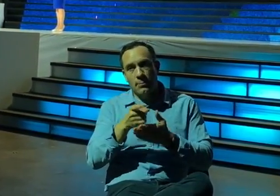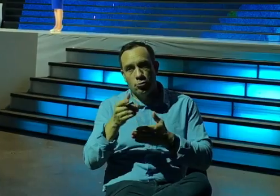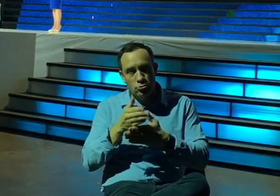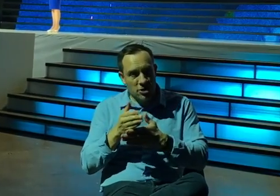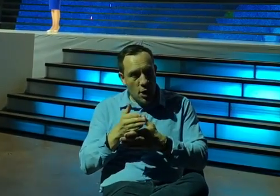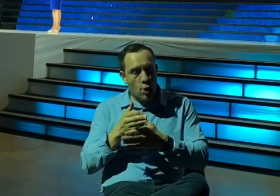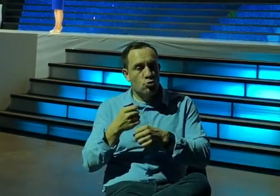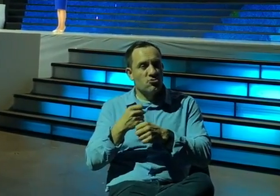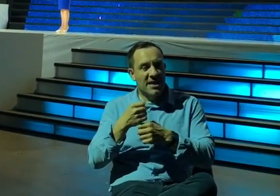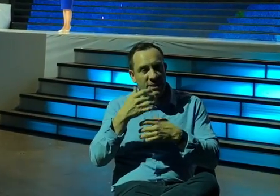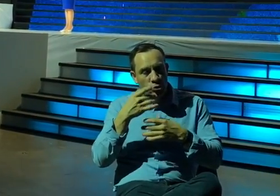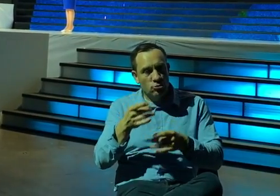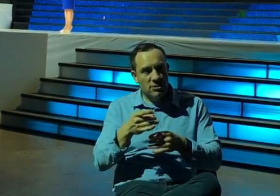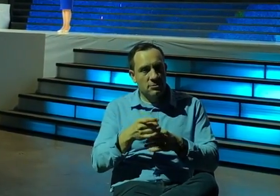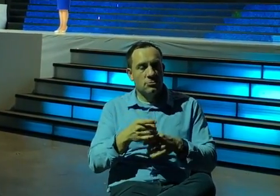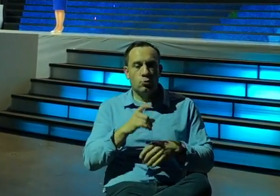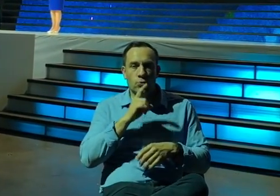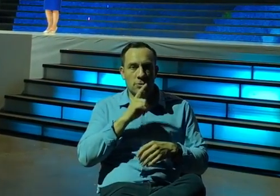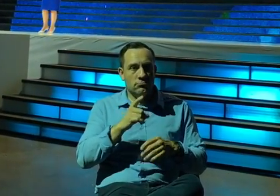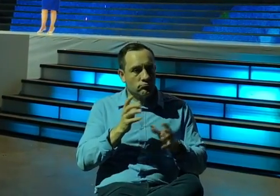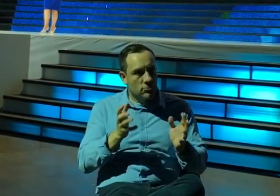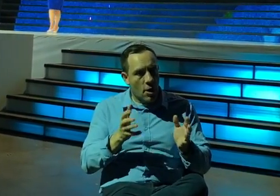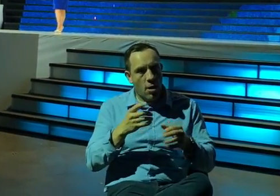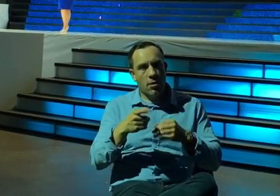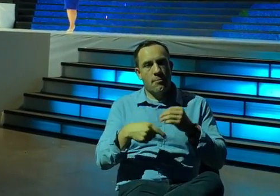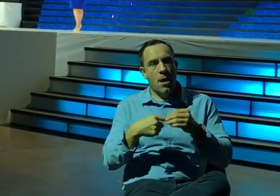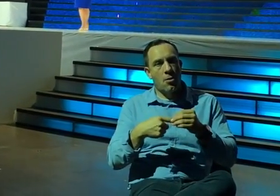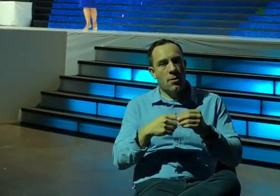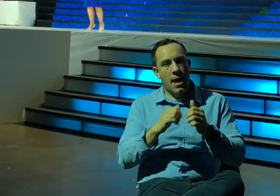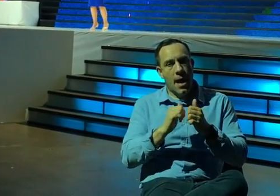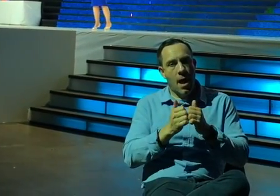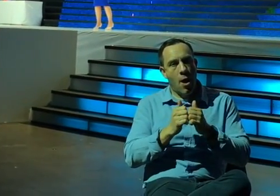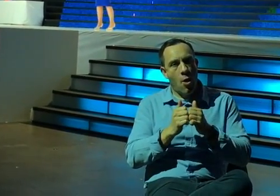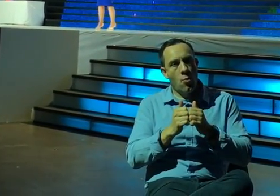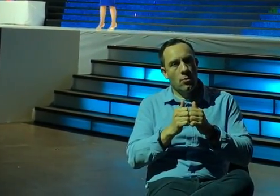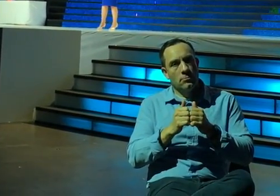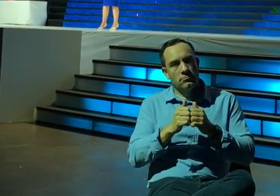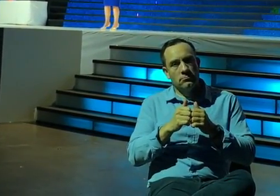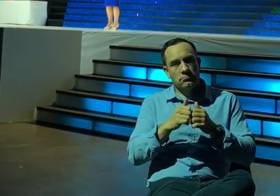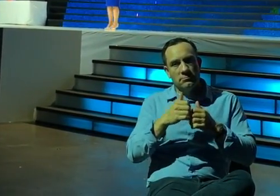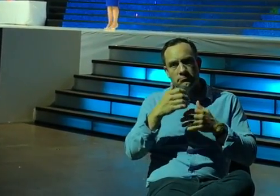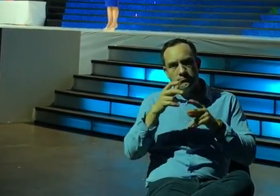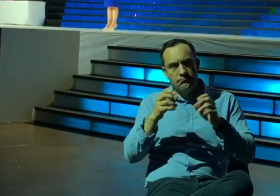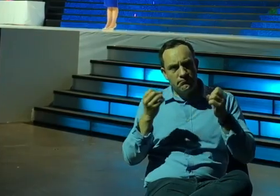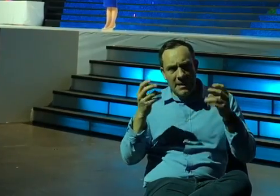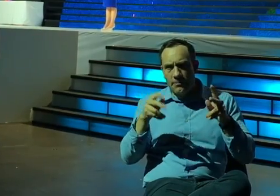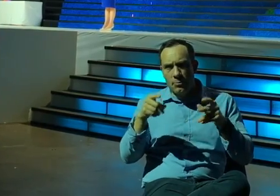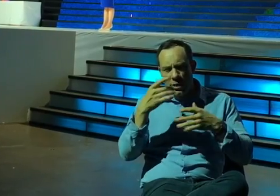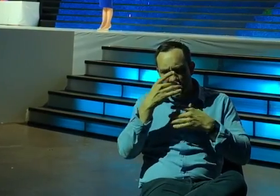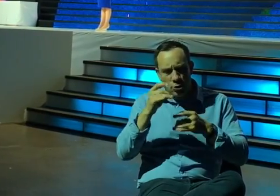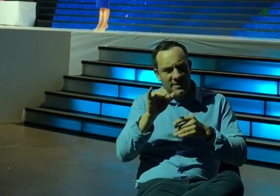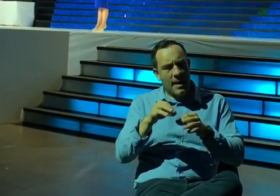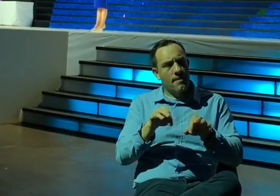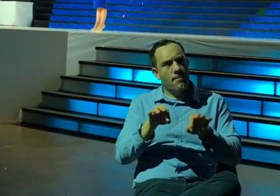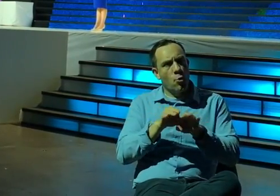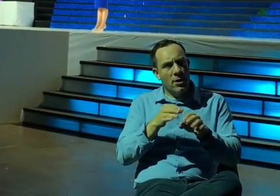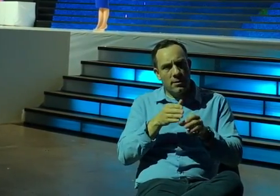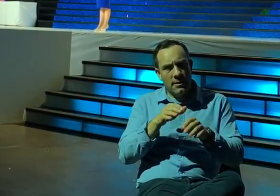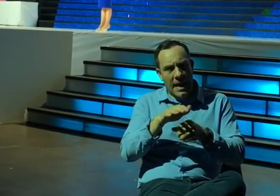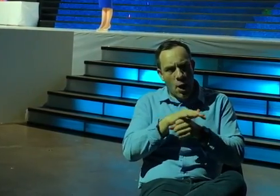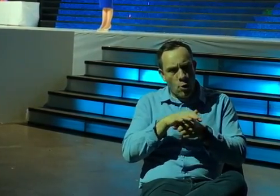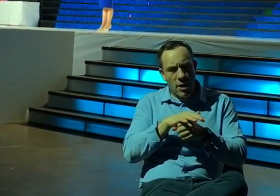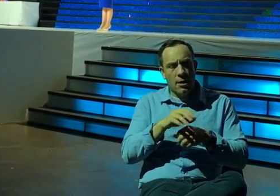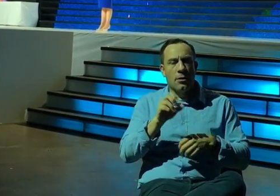really talk about how powerful this interesting, very important area is. So let's talk about X